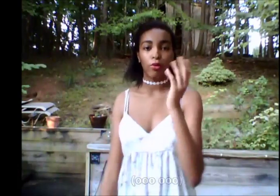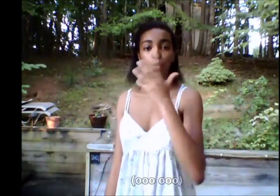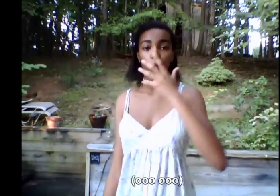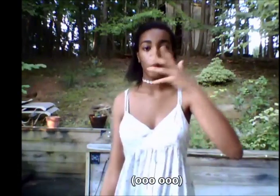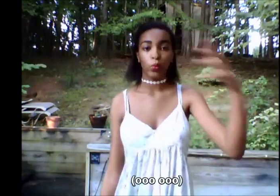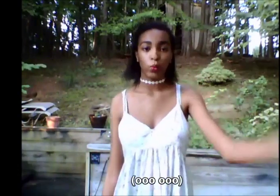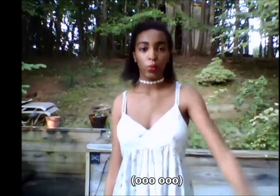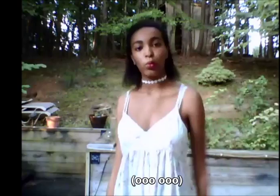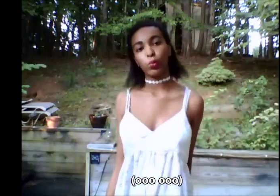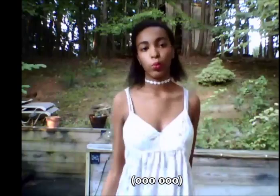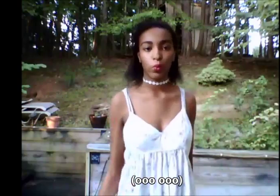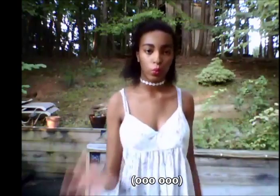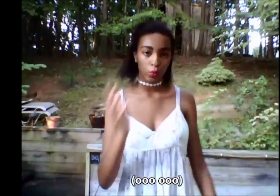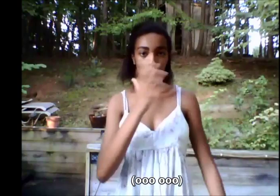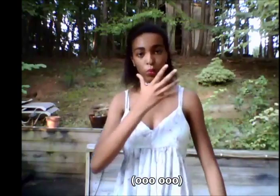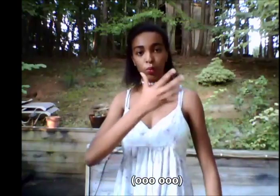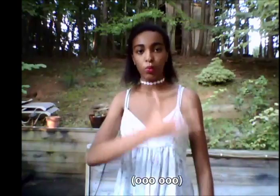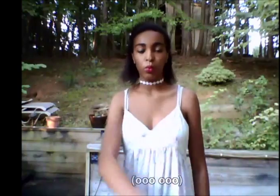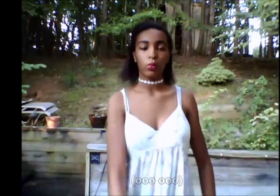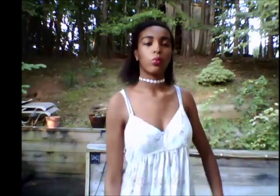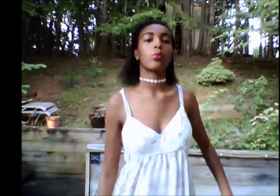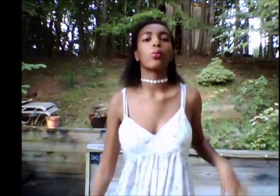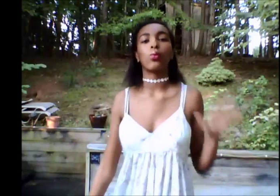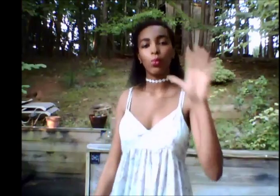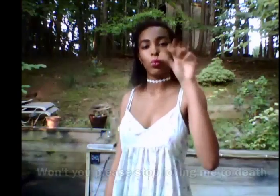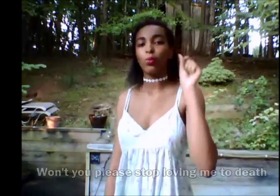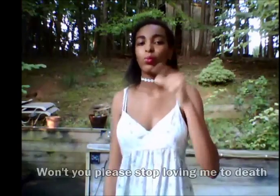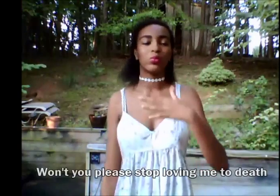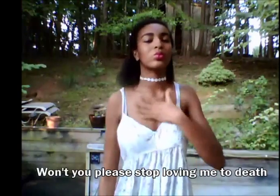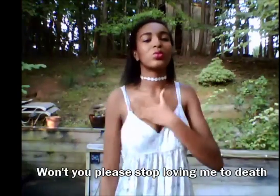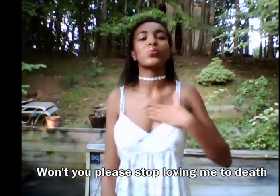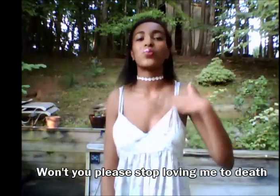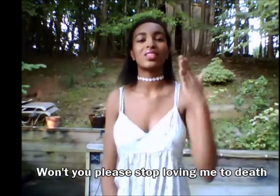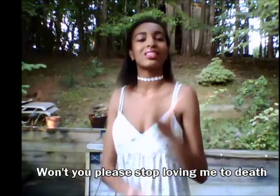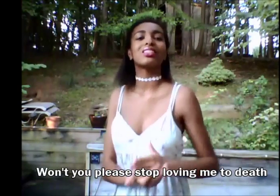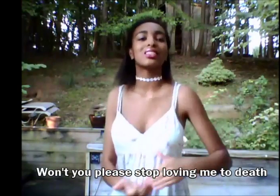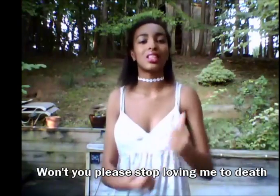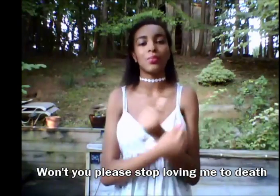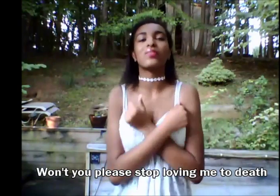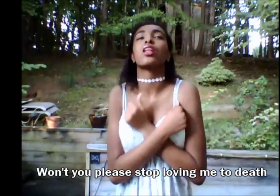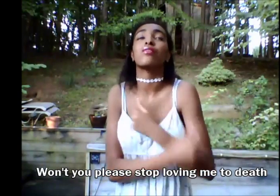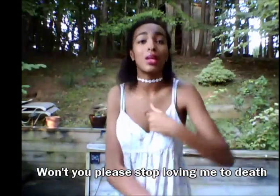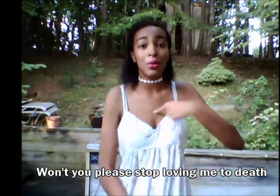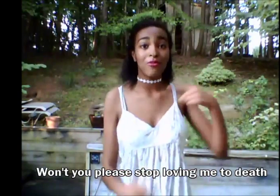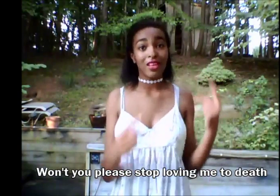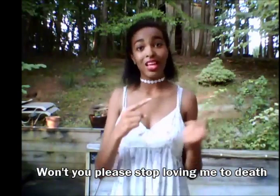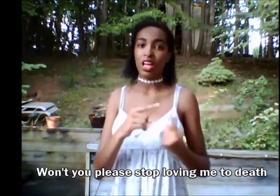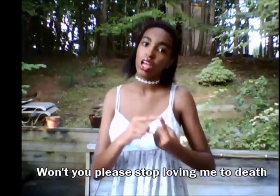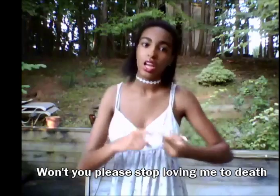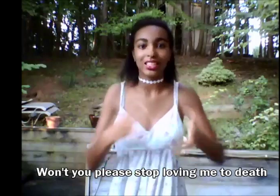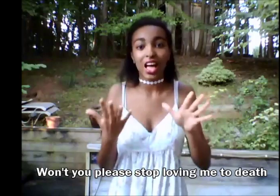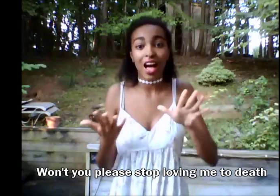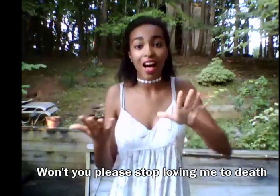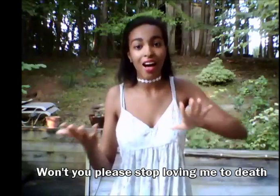Ooh, Ooh Won't You Please Stop Loving Me To Death